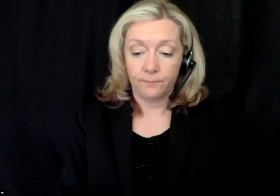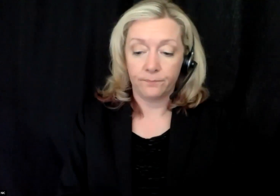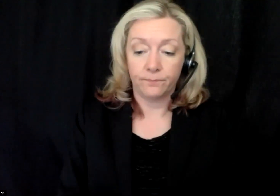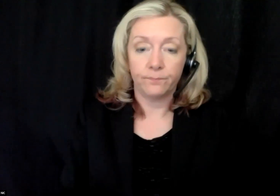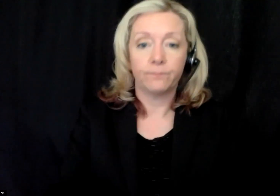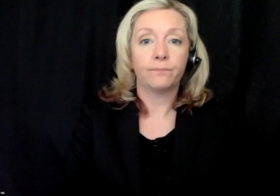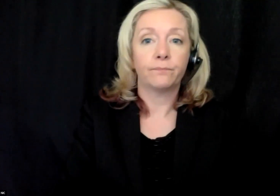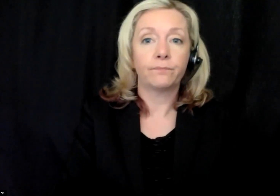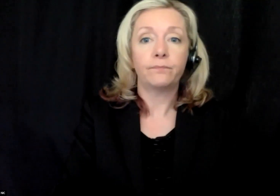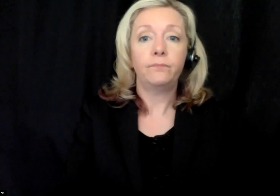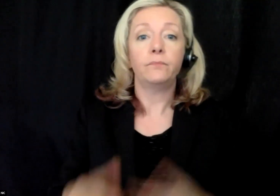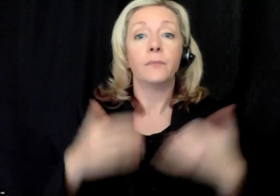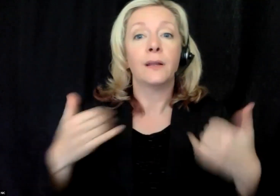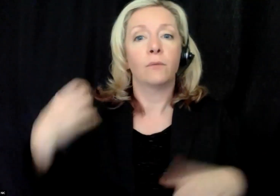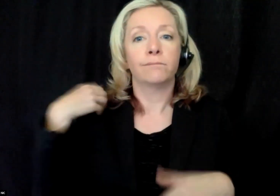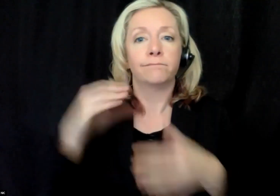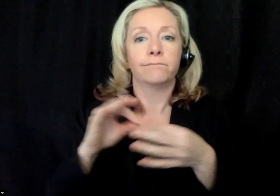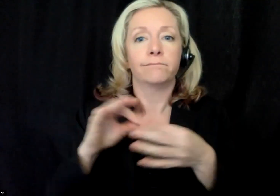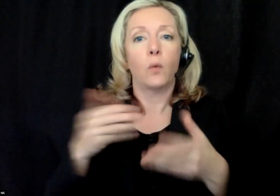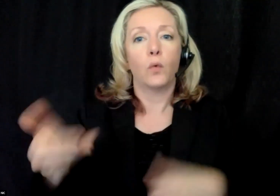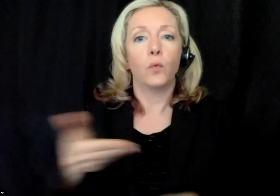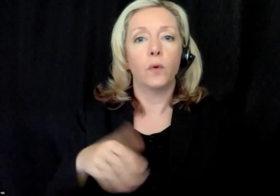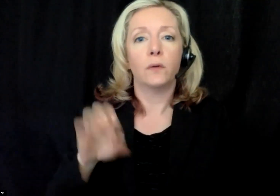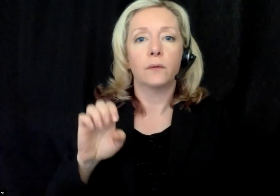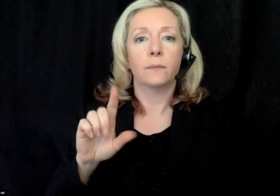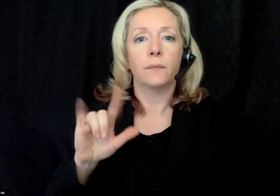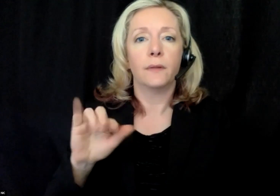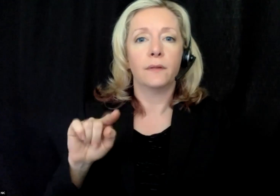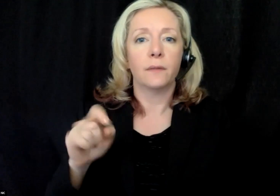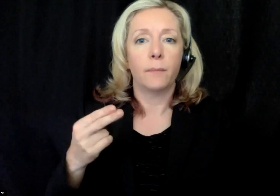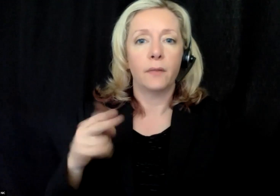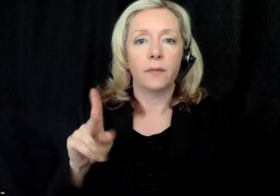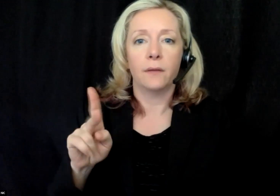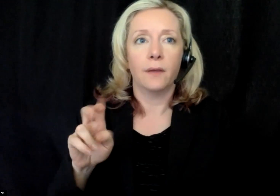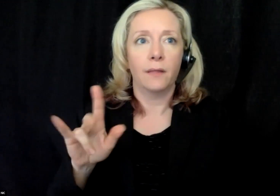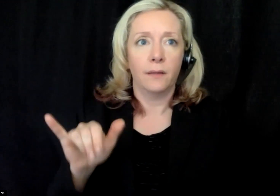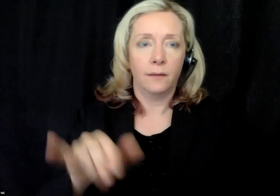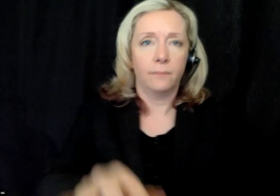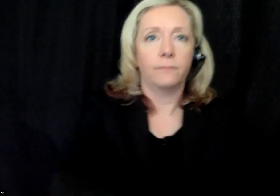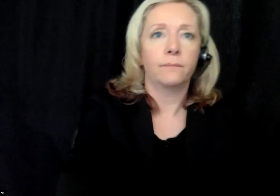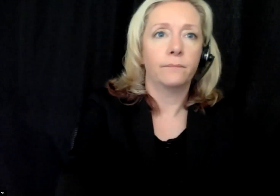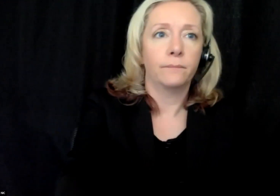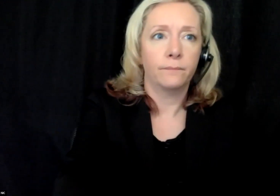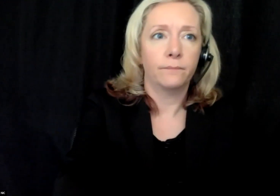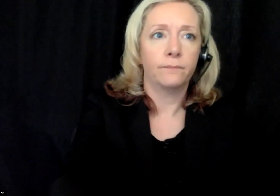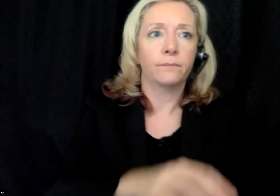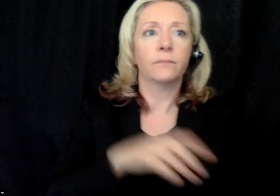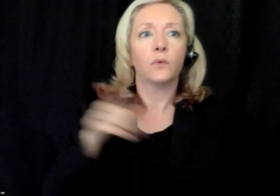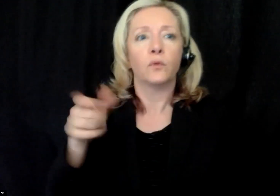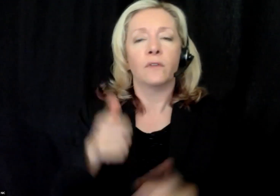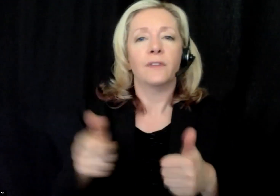At this moment, I want to welcome Elizabeth Kelley, who is the Executive Director of